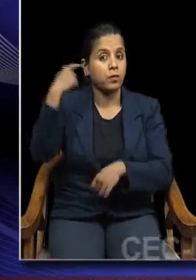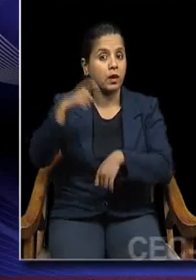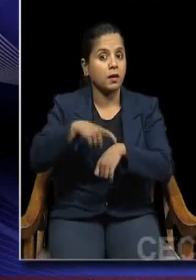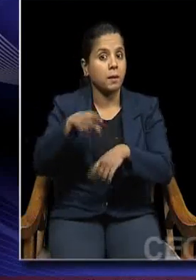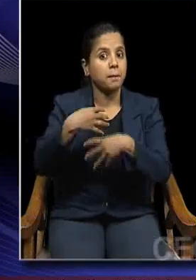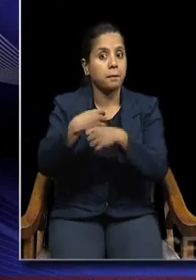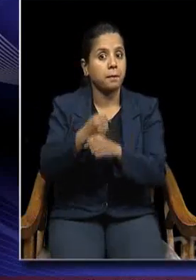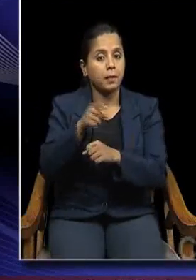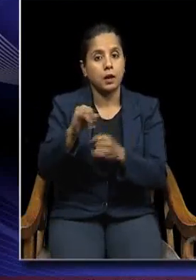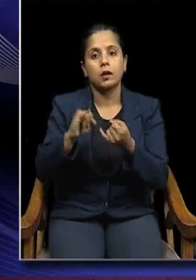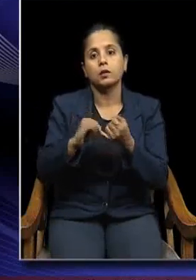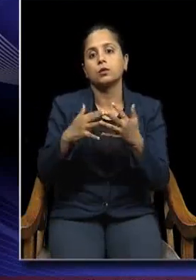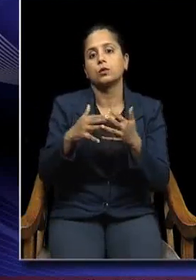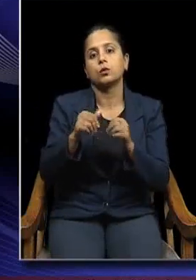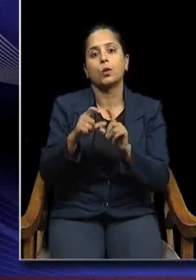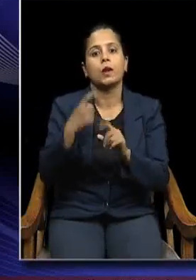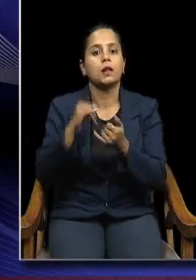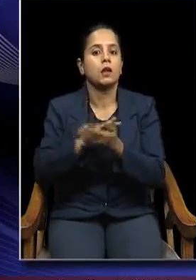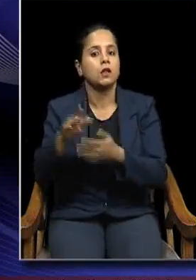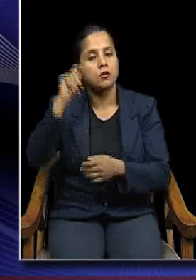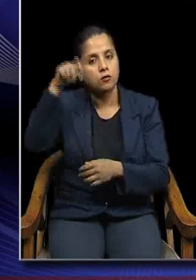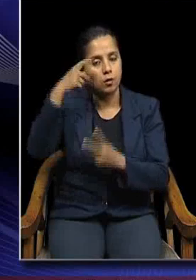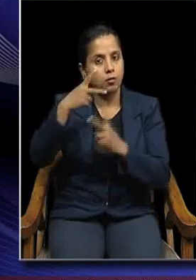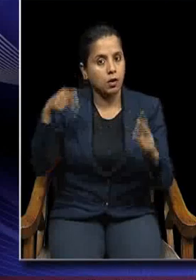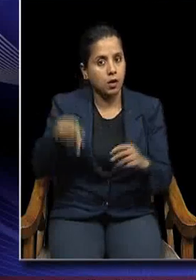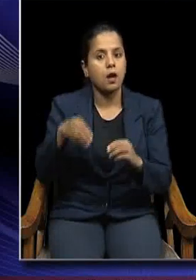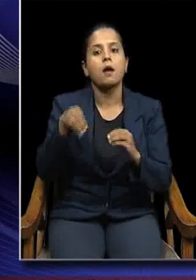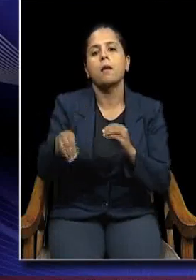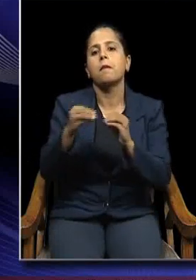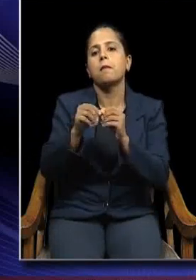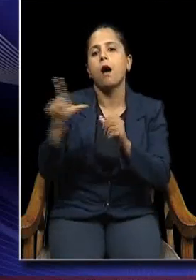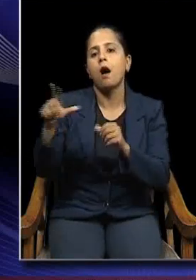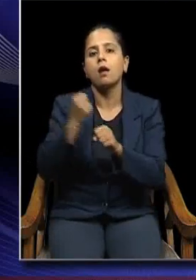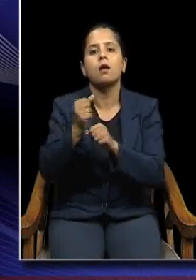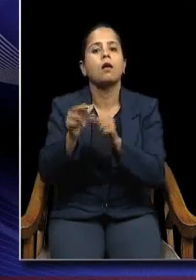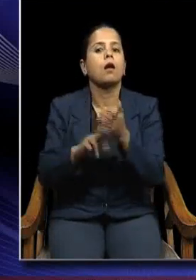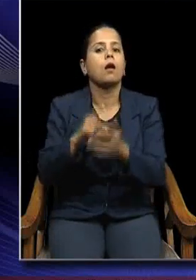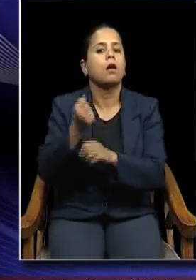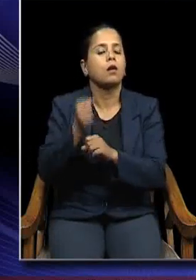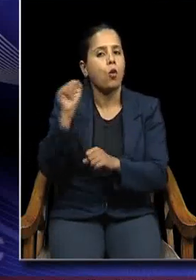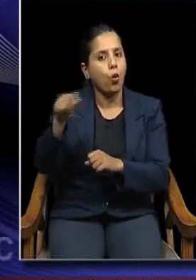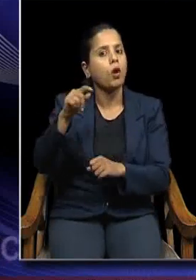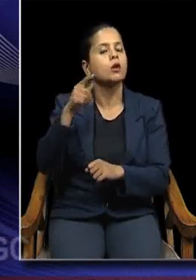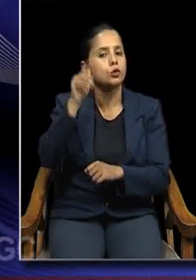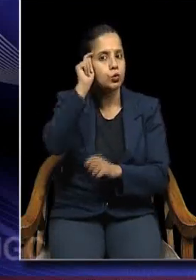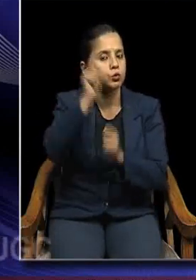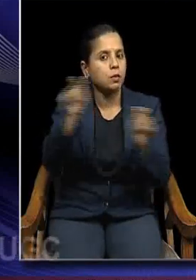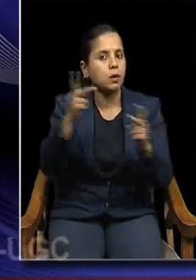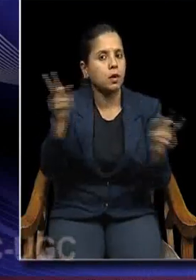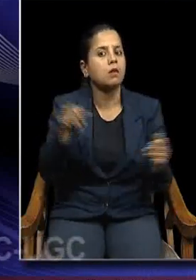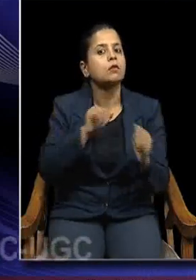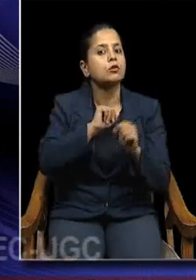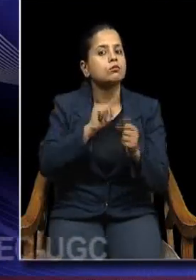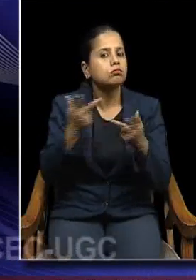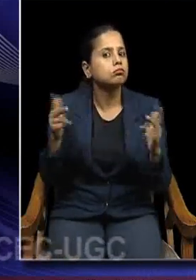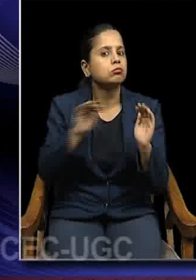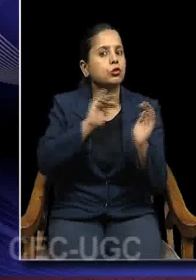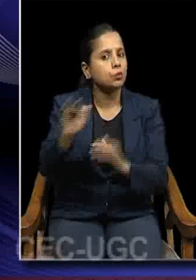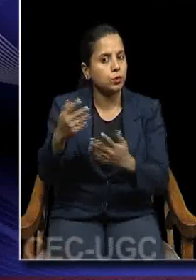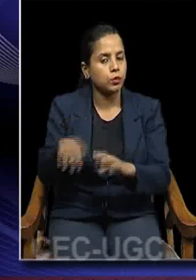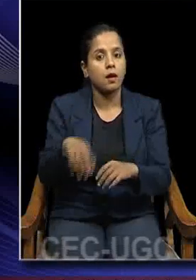the Swadeshi films, and Bal Gangadhar Tilak supported them in his newspaper. Apart from that, we also see that